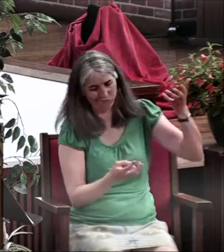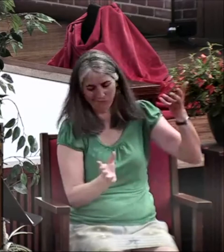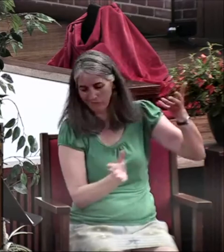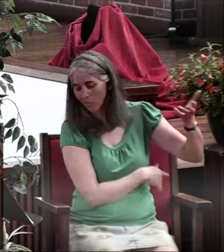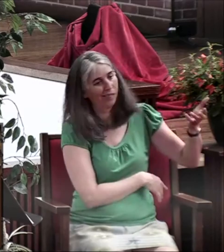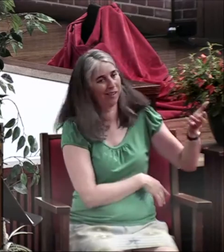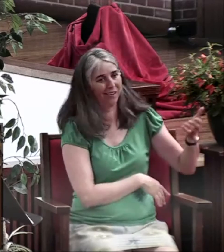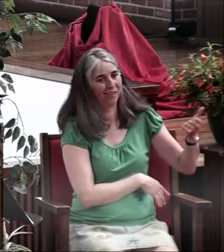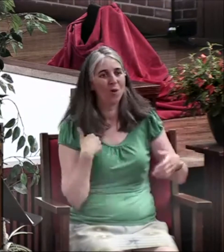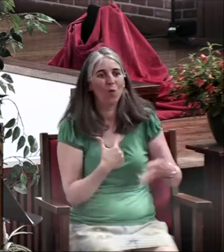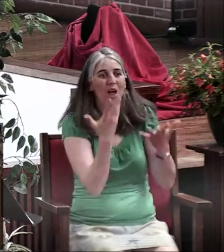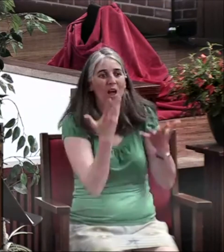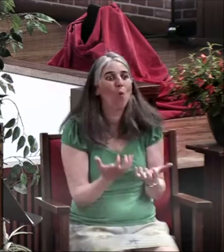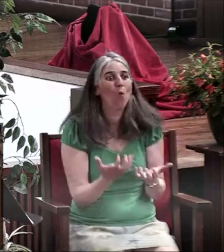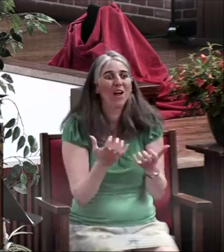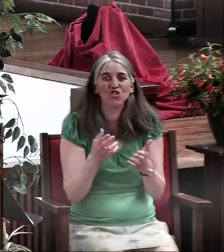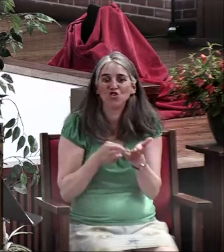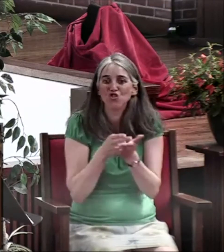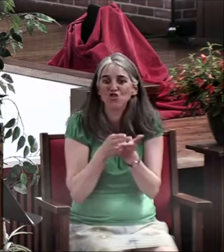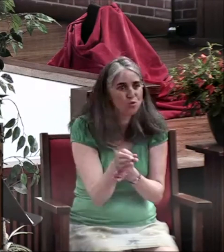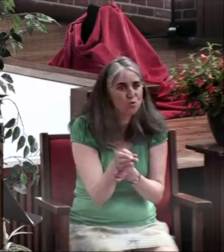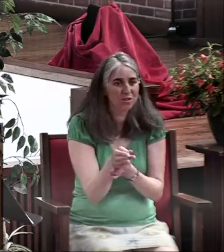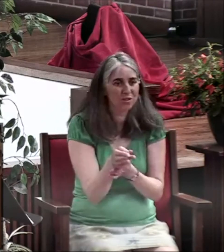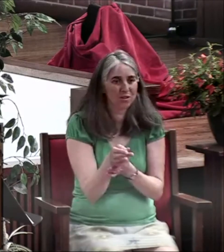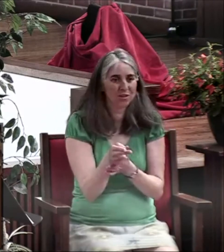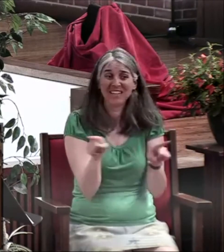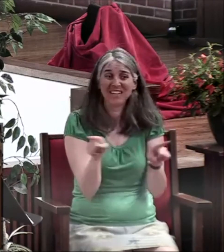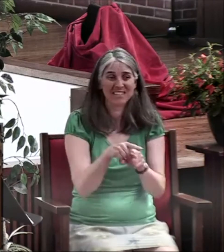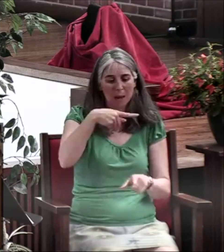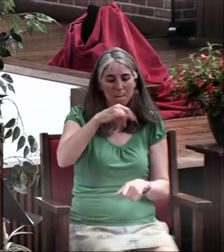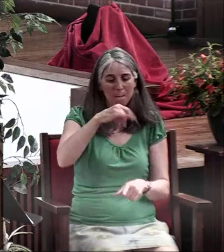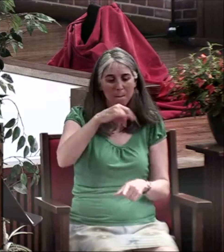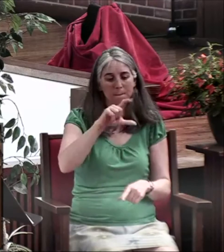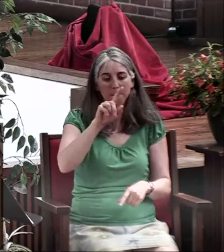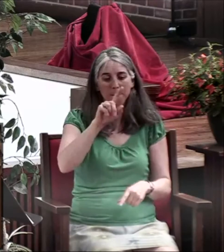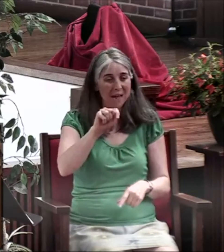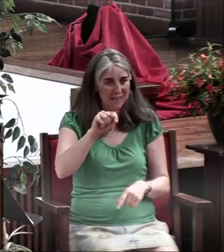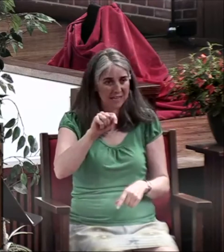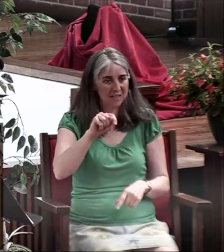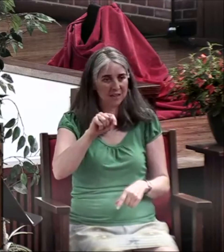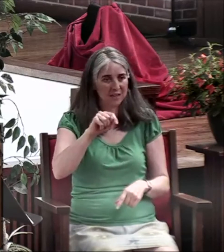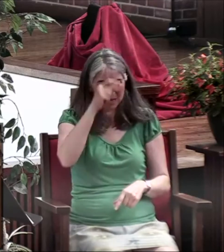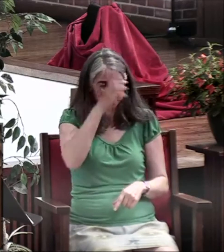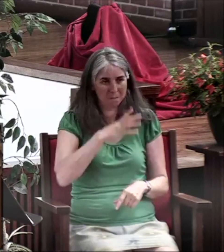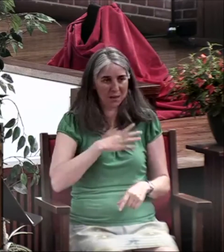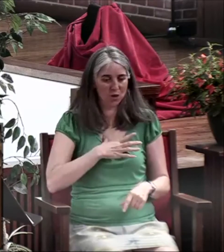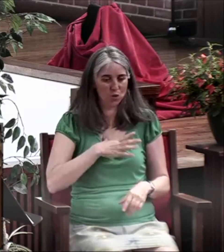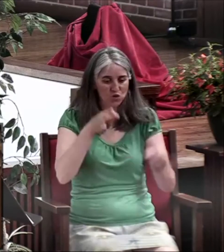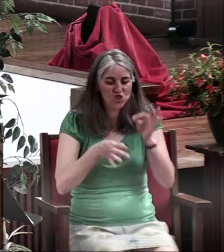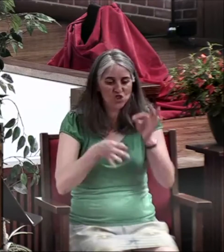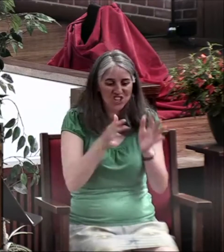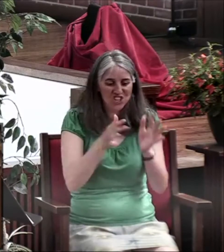we're all in pursuit of the truth. Even Pilate is there with the truth, with Jesus. And he